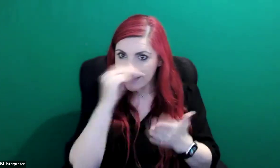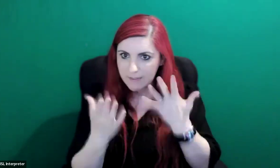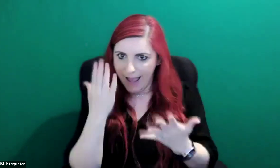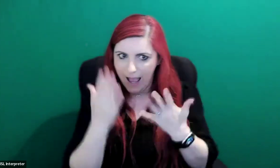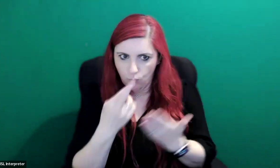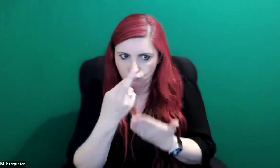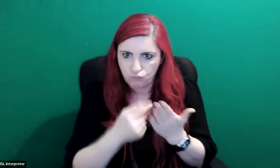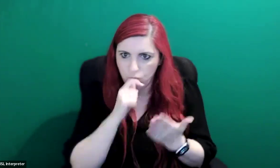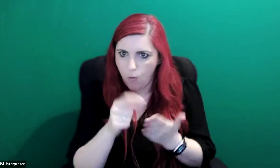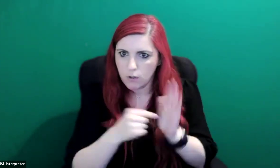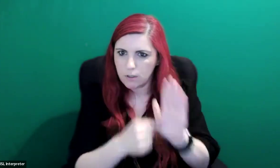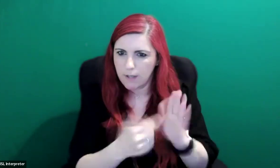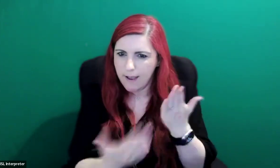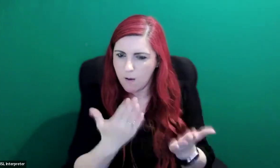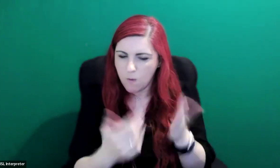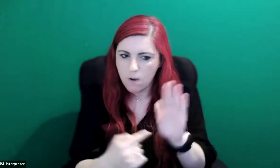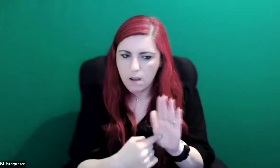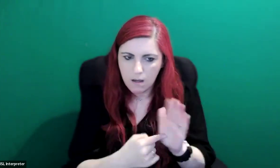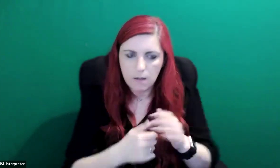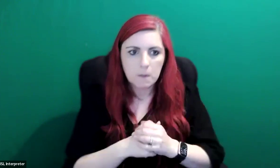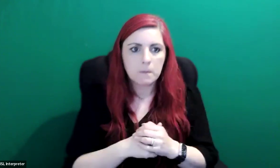reporting. So